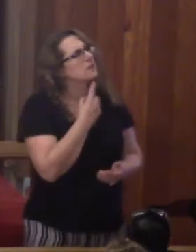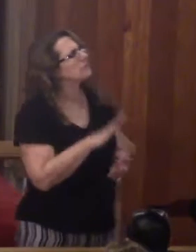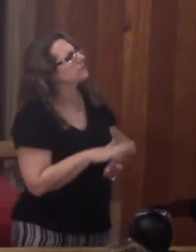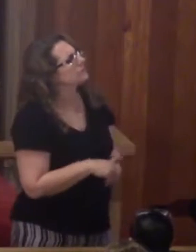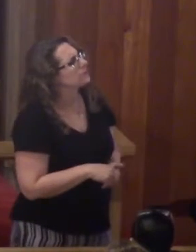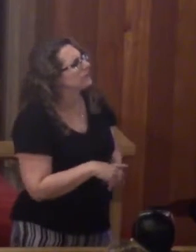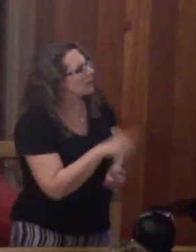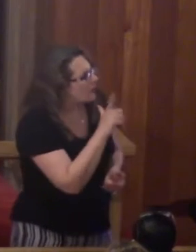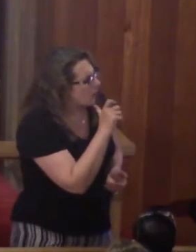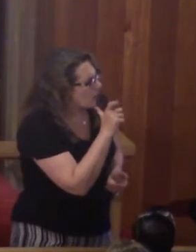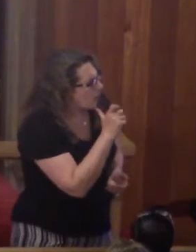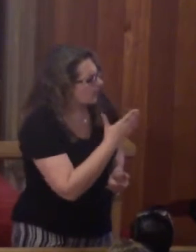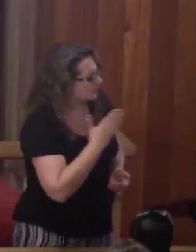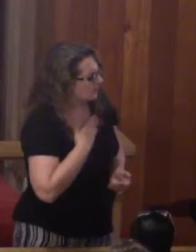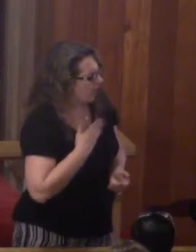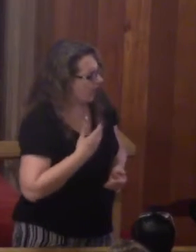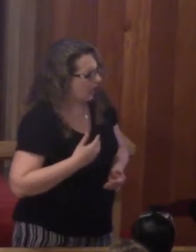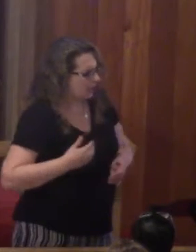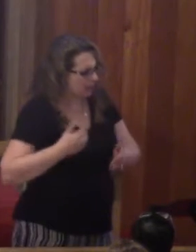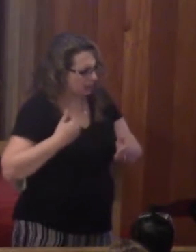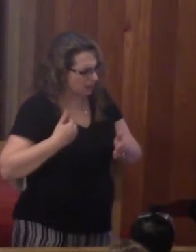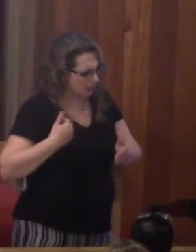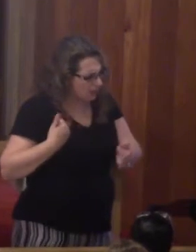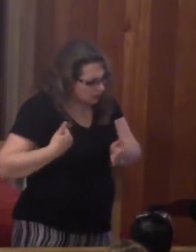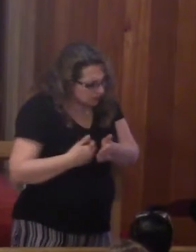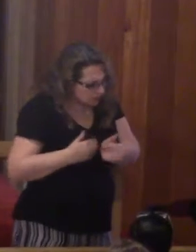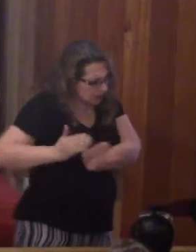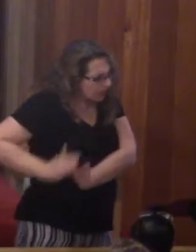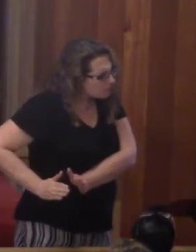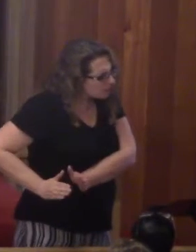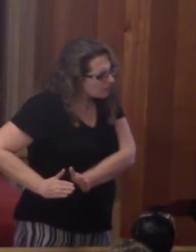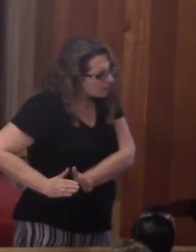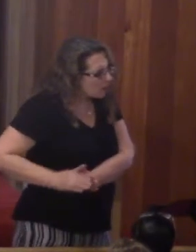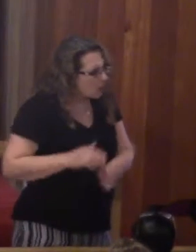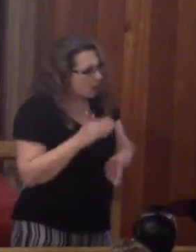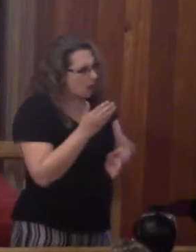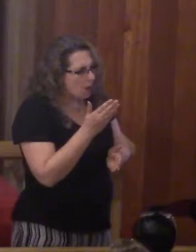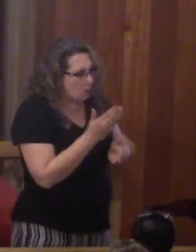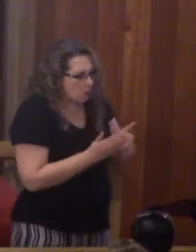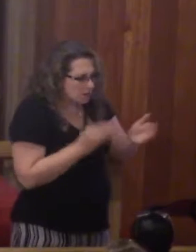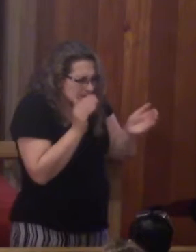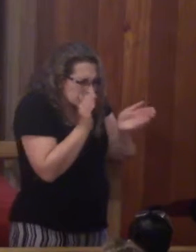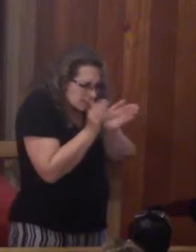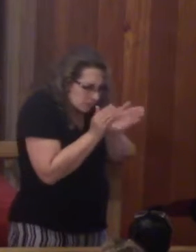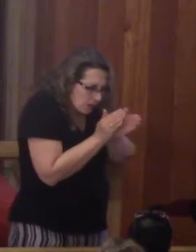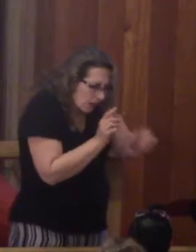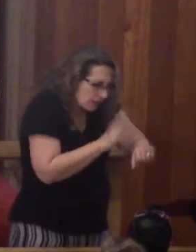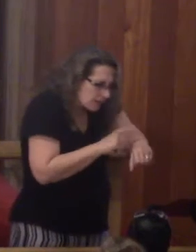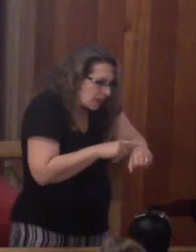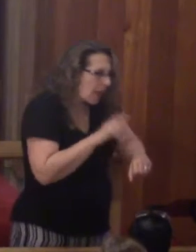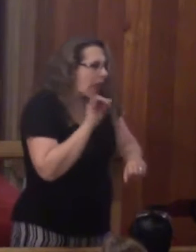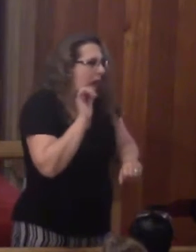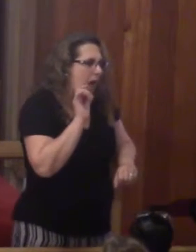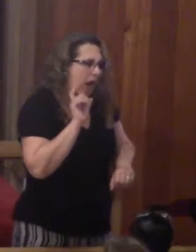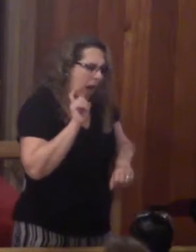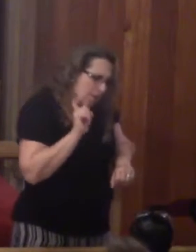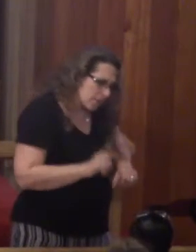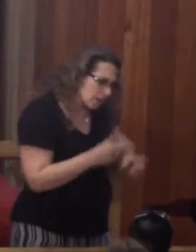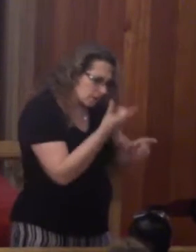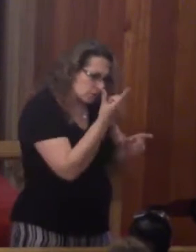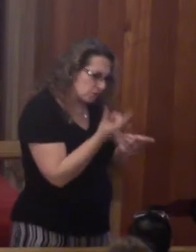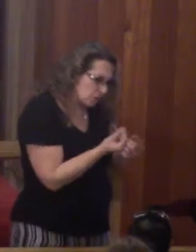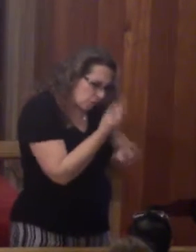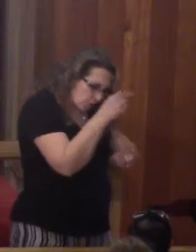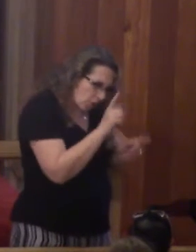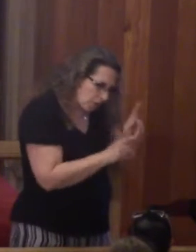says, who is my neighbor? What is the bare minimum of time I have to commit to keep